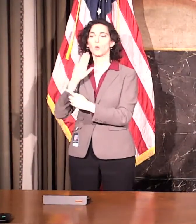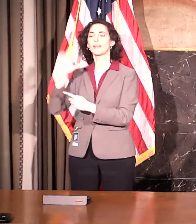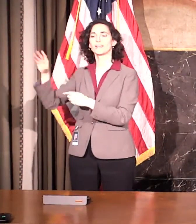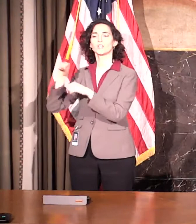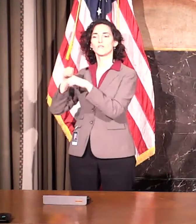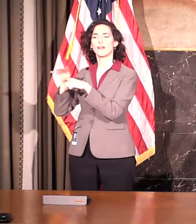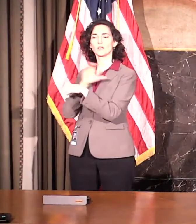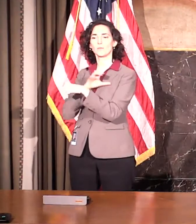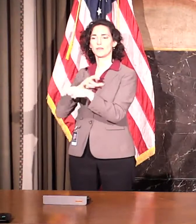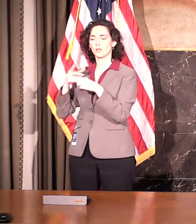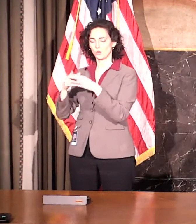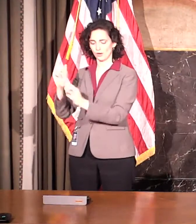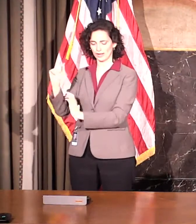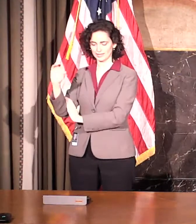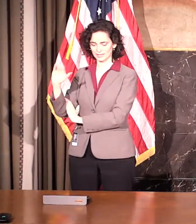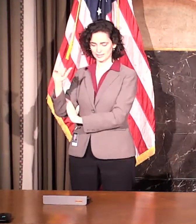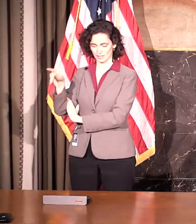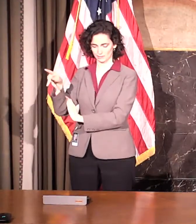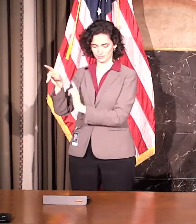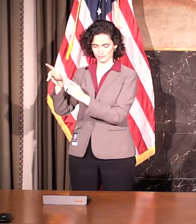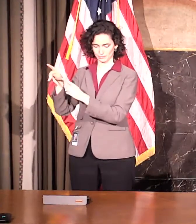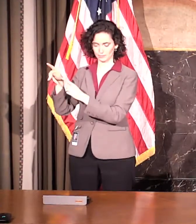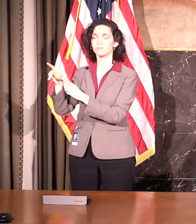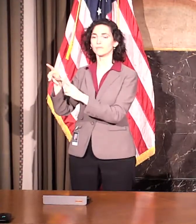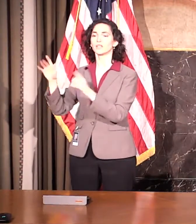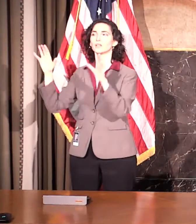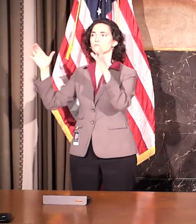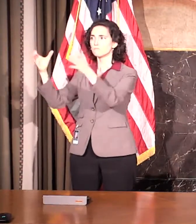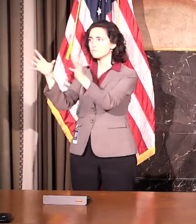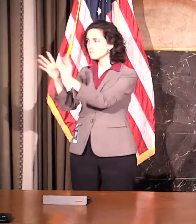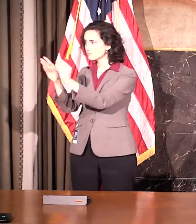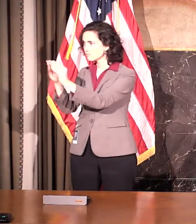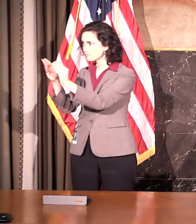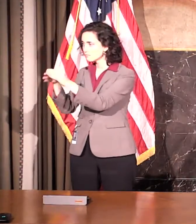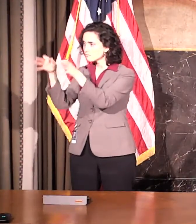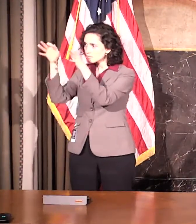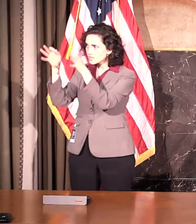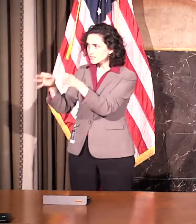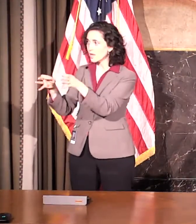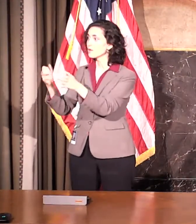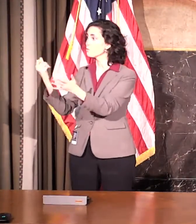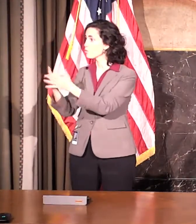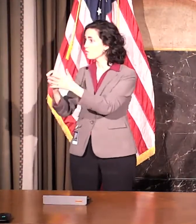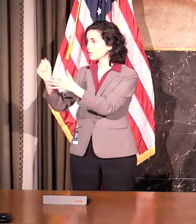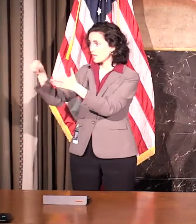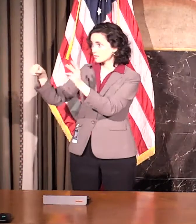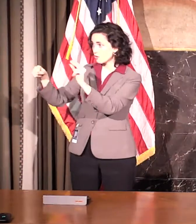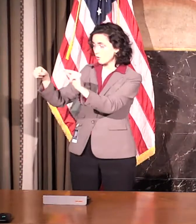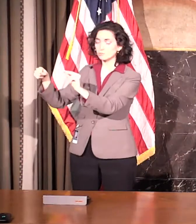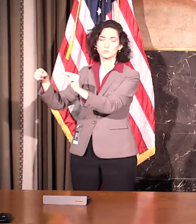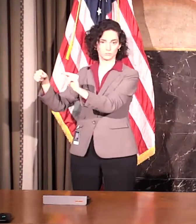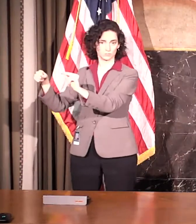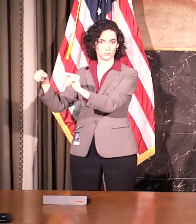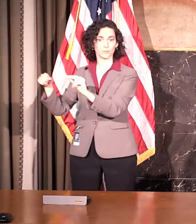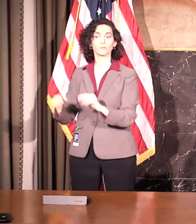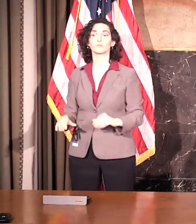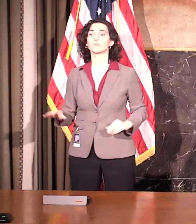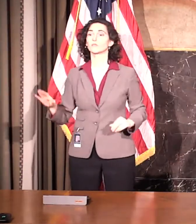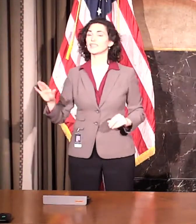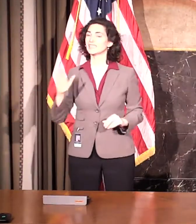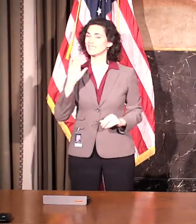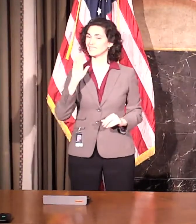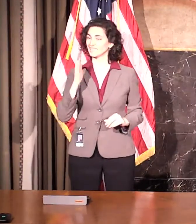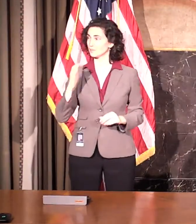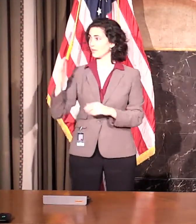in order to inform his decision on whether to issue the final green light. Likely these things will happen over the